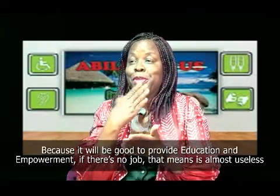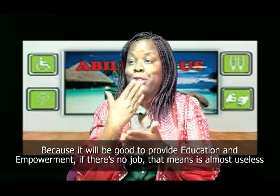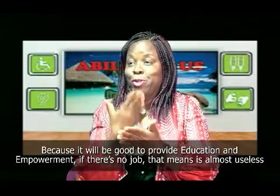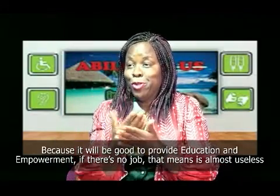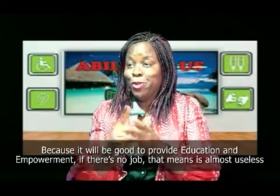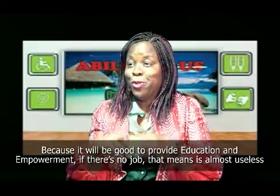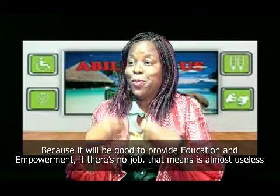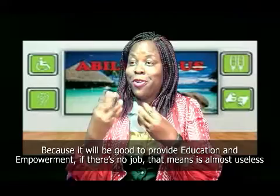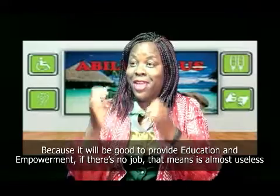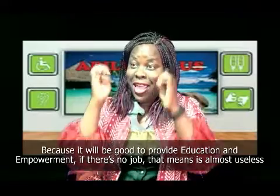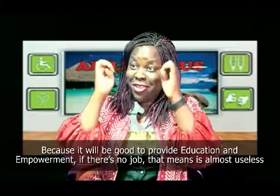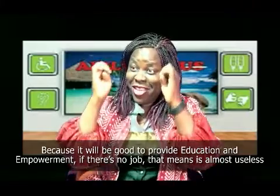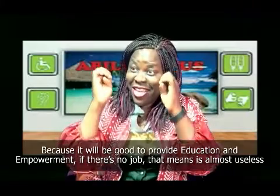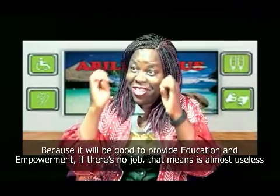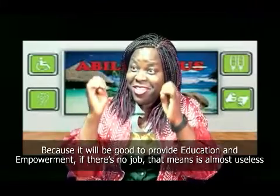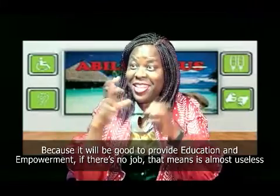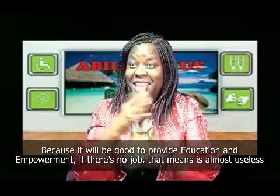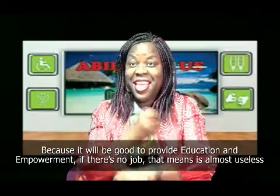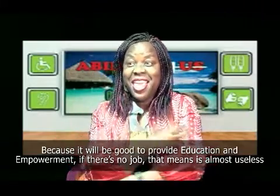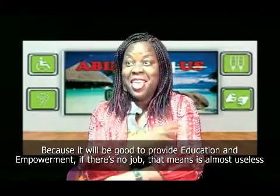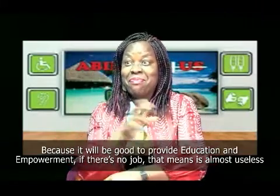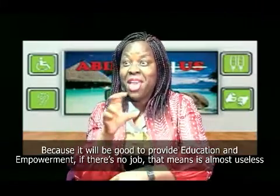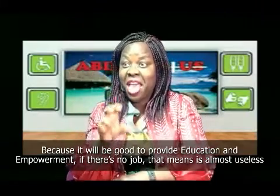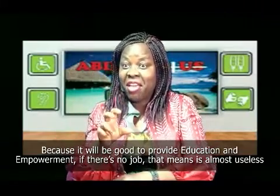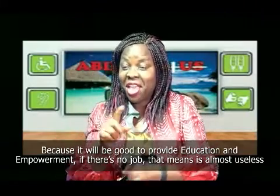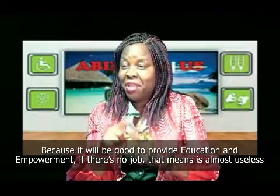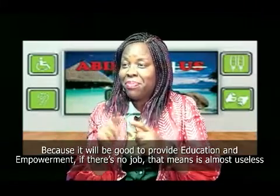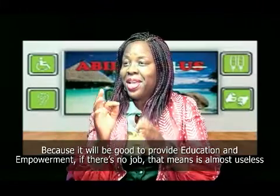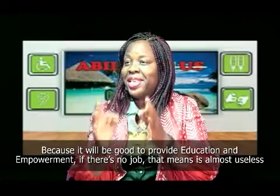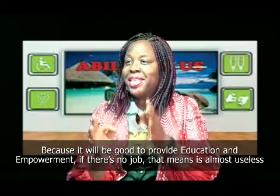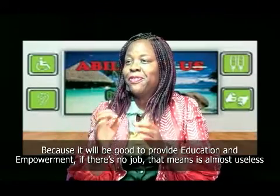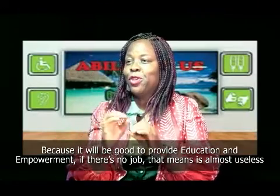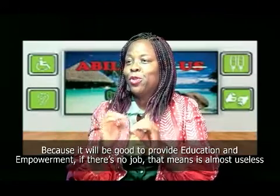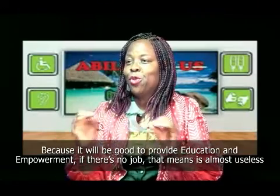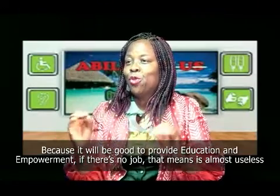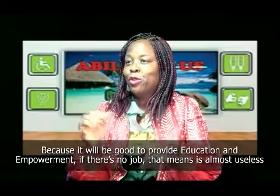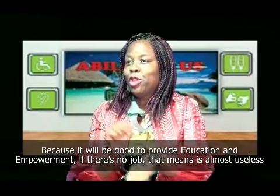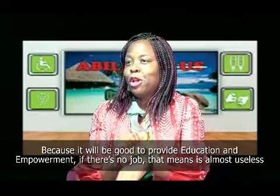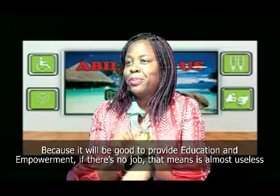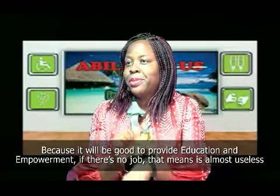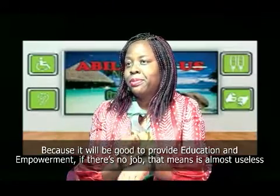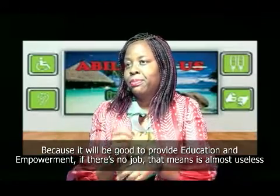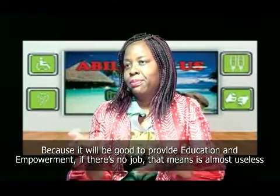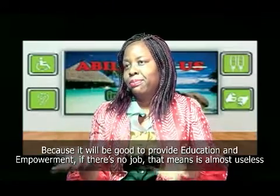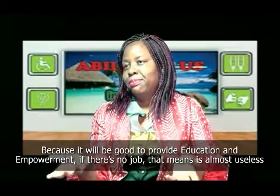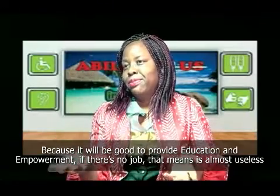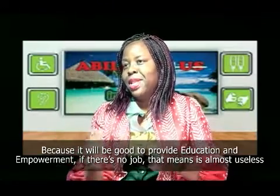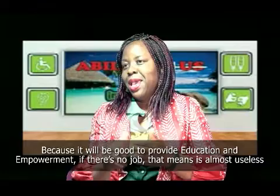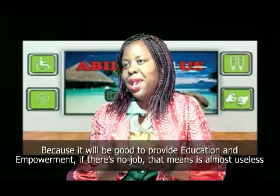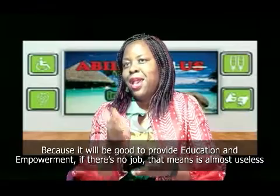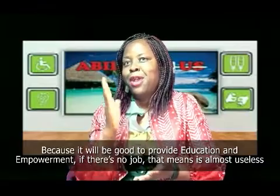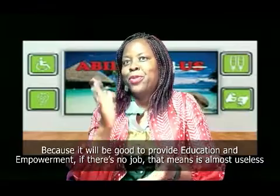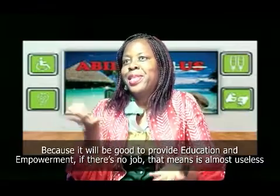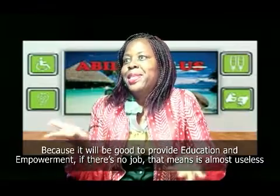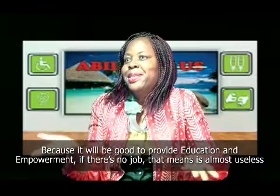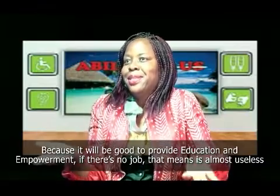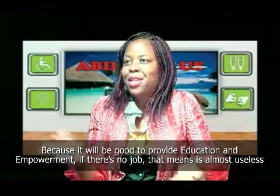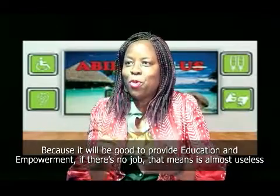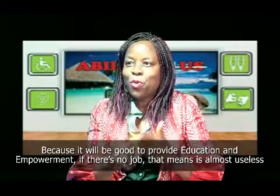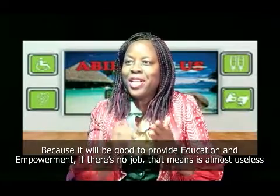Because it would be good to provide education and empowerment, but if there is no job, that means